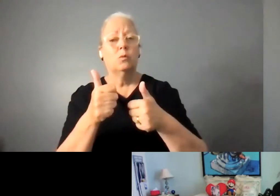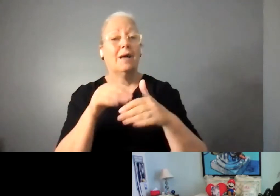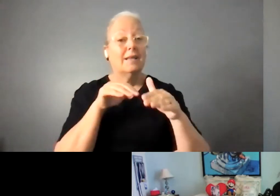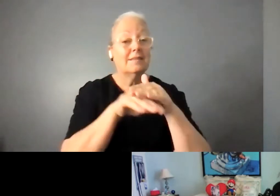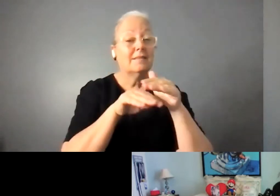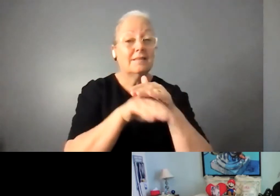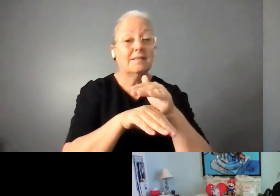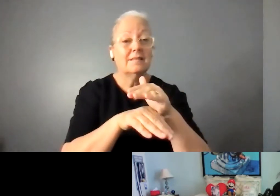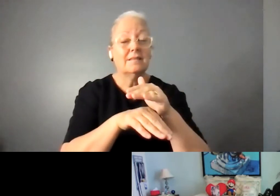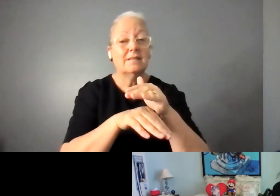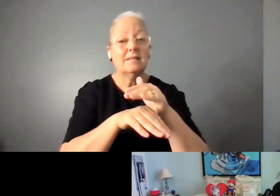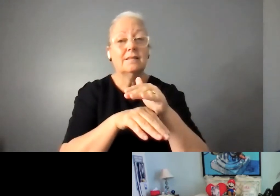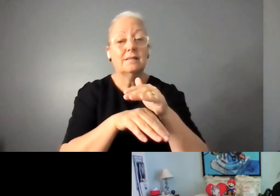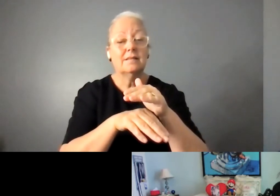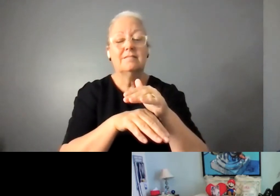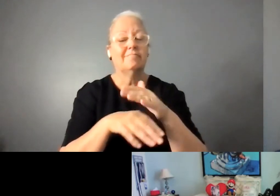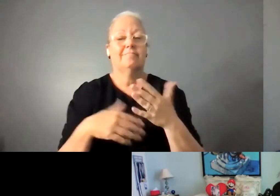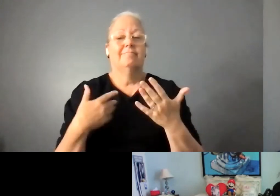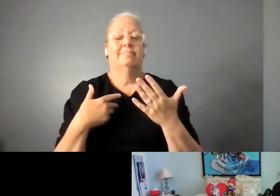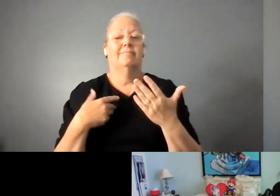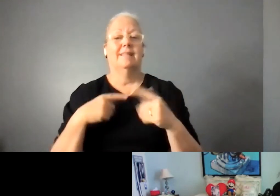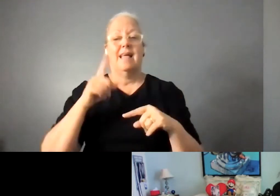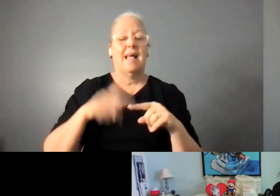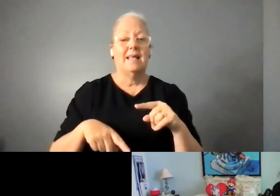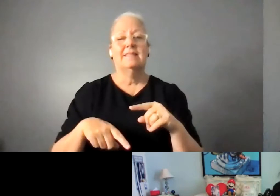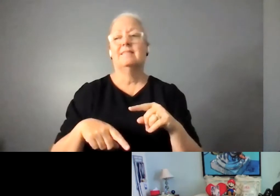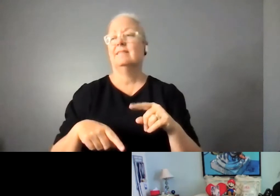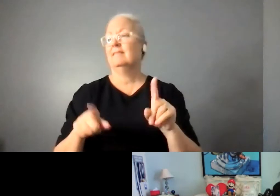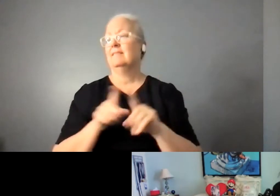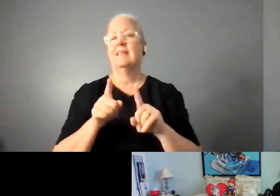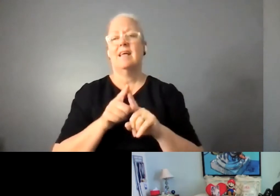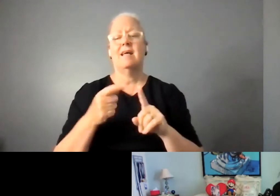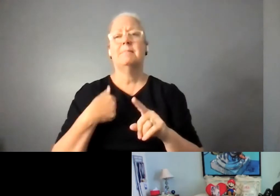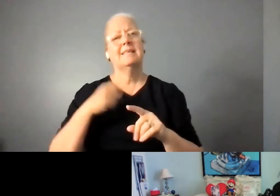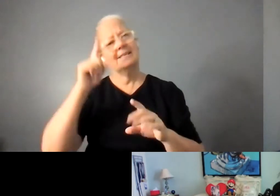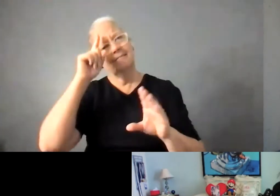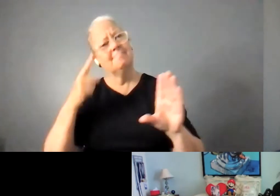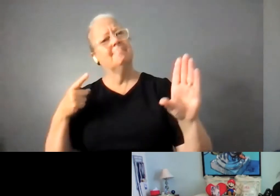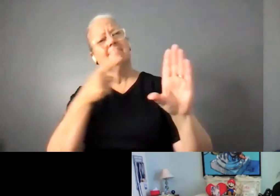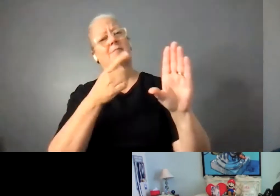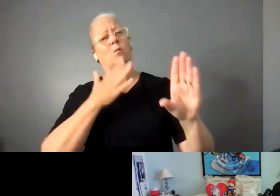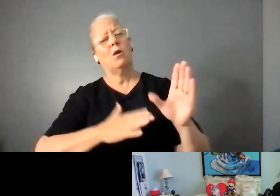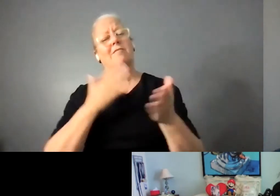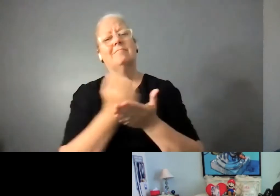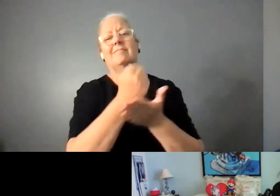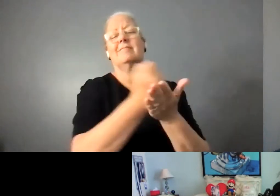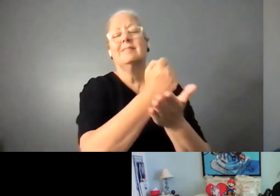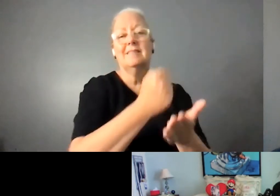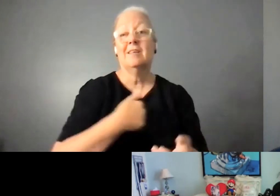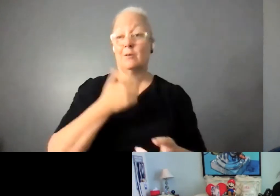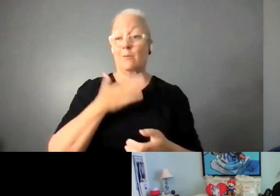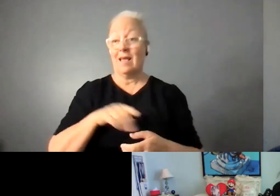have, we can't concrete our objectives and we can't do something because it's out